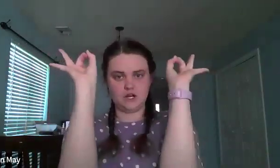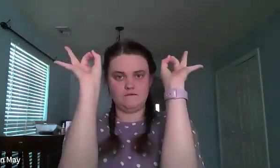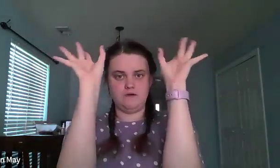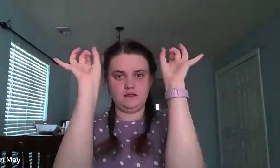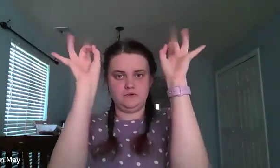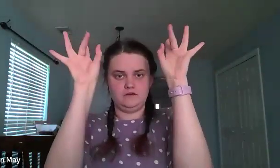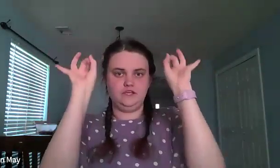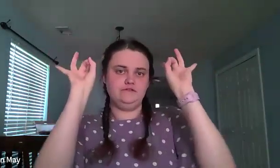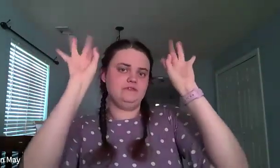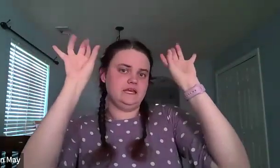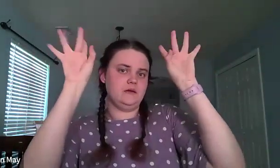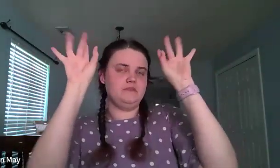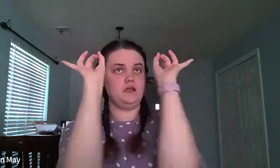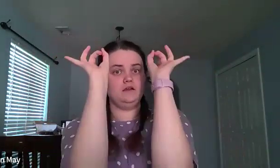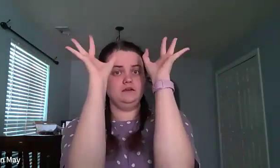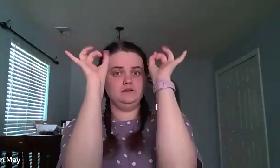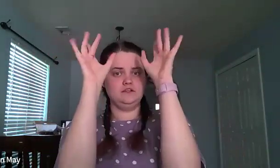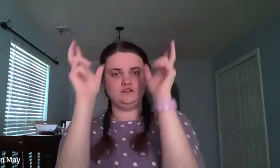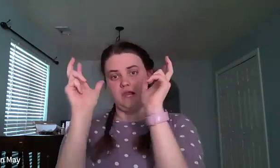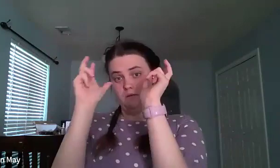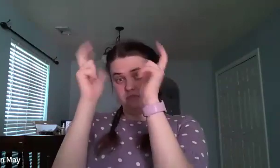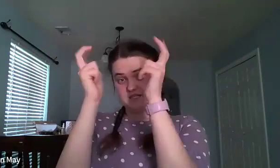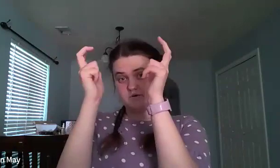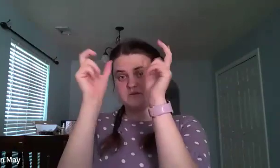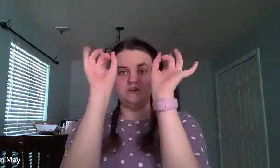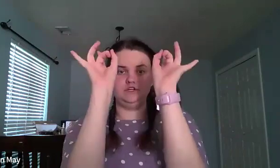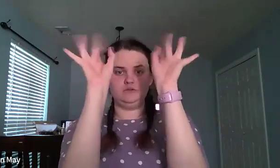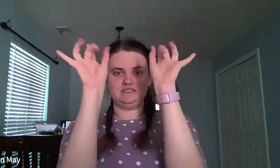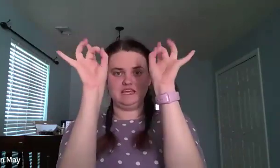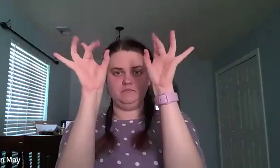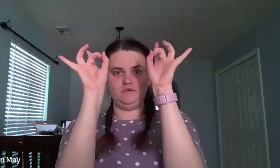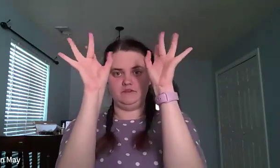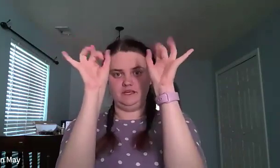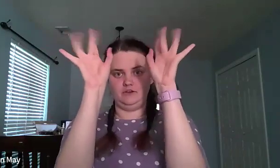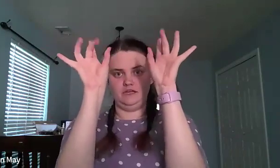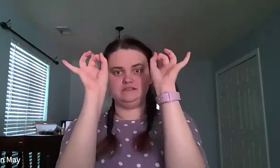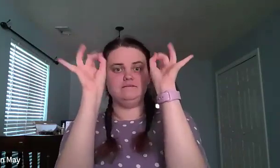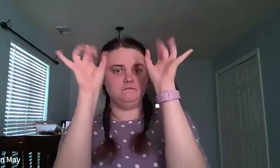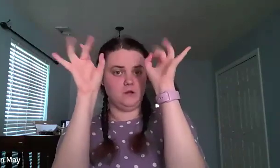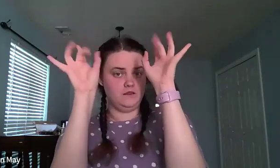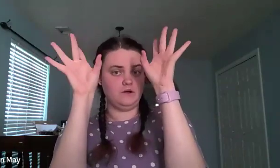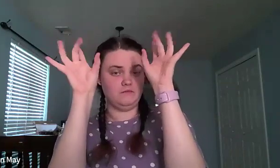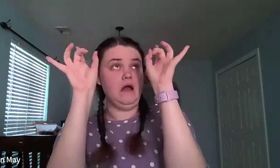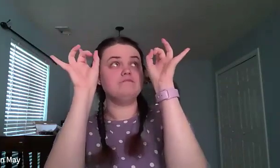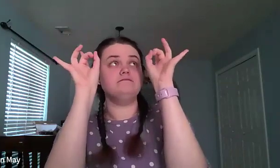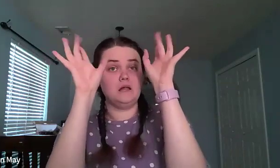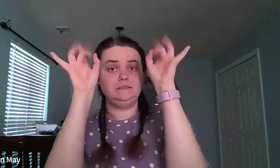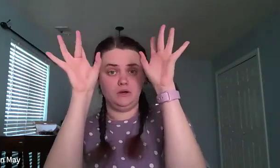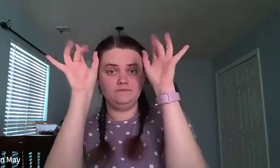going to go volleyball. Like you flick it up in the air. So like how our basketball is up here, you do it the same, but with flicking your 8s. Volleyball.